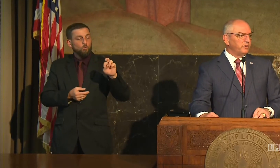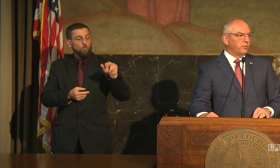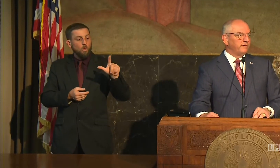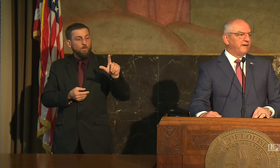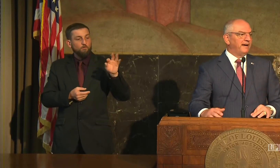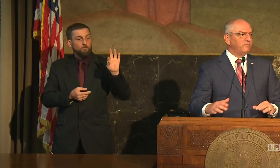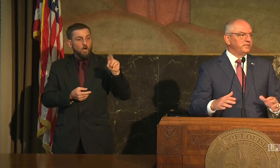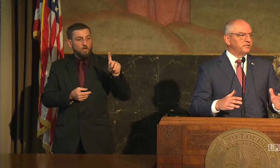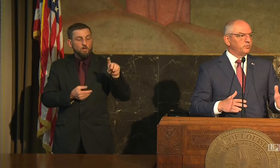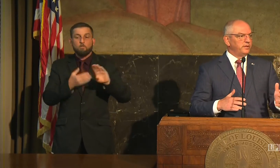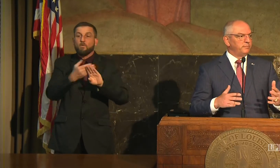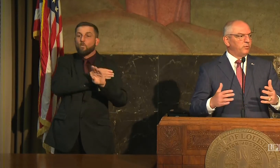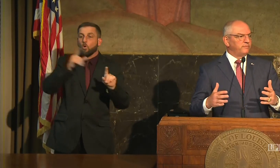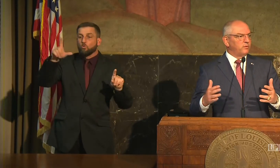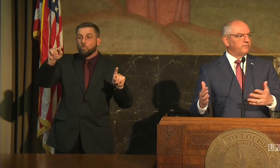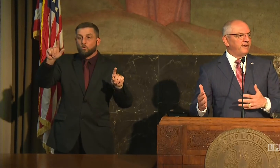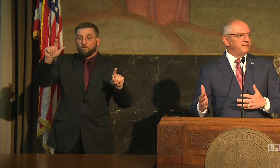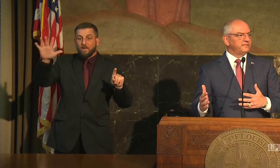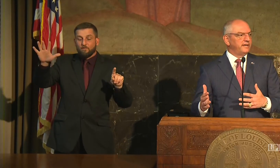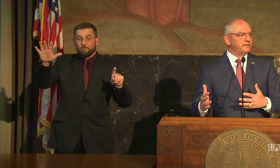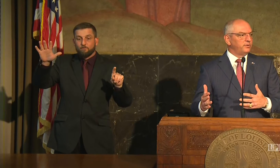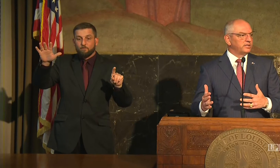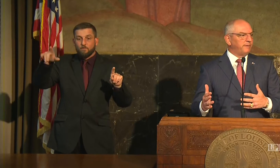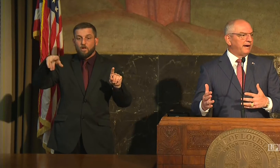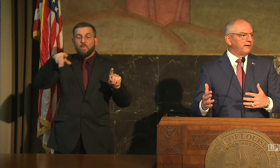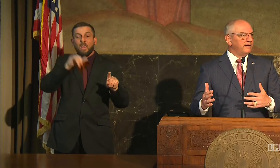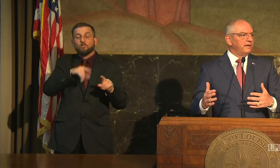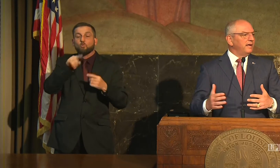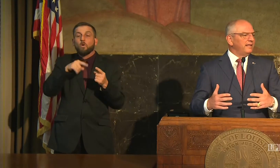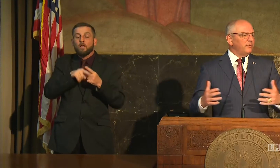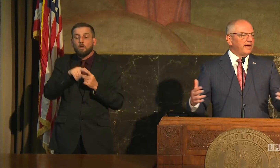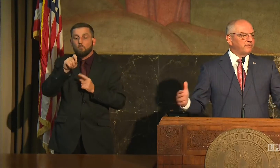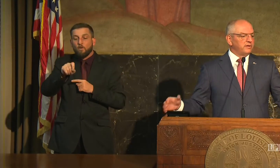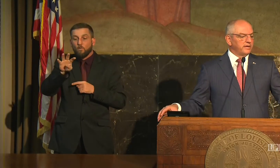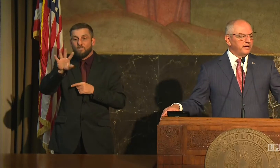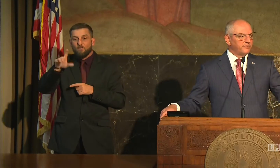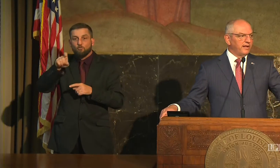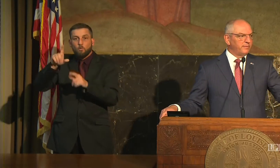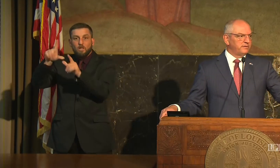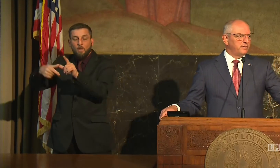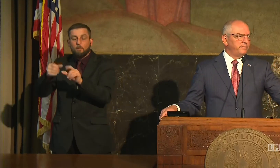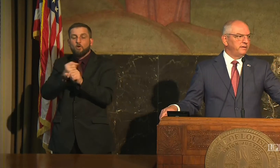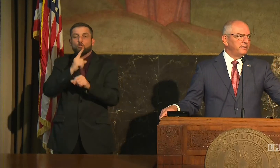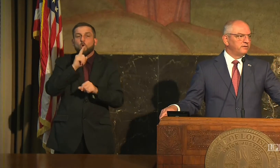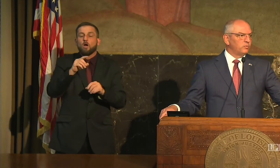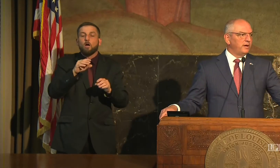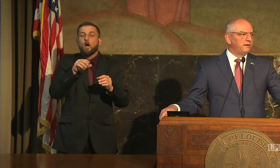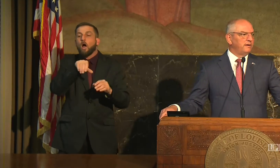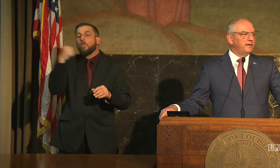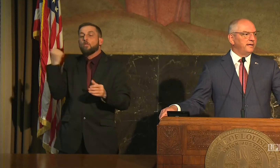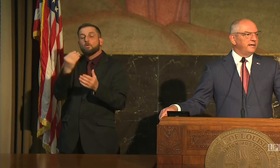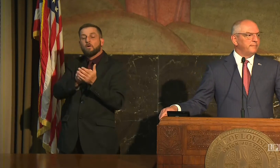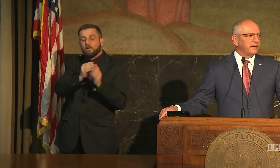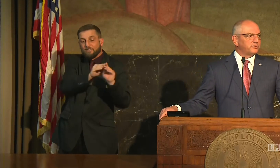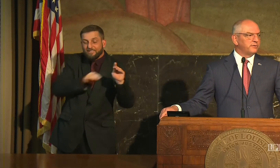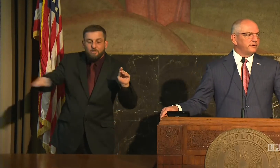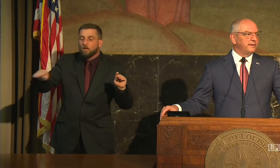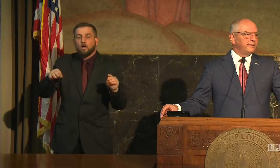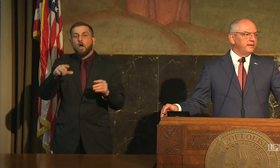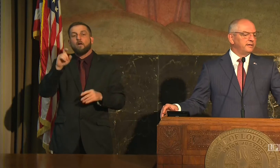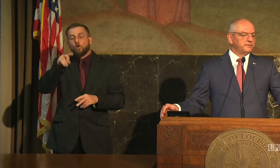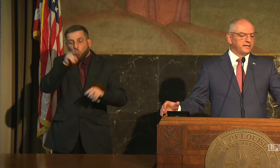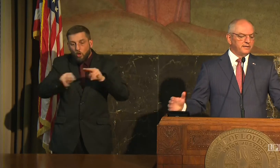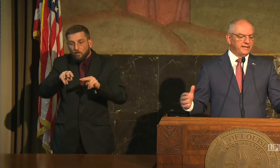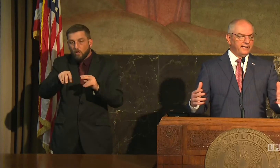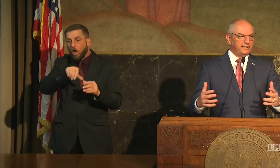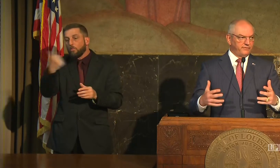before 2025, which is when the 0.45 is set to expire. And then we have to look at other elements of the bill as well and to make sure that